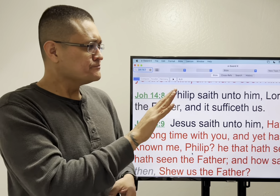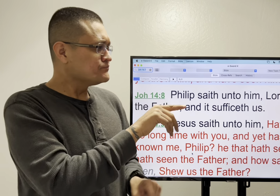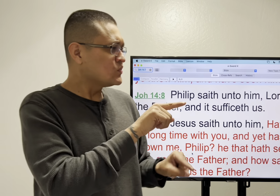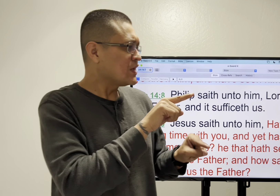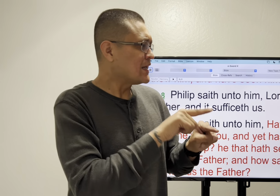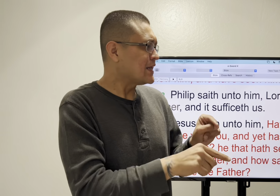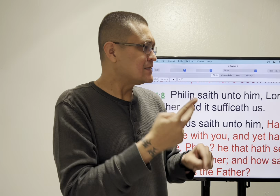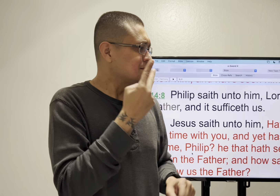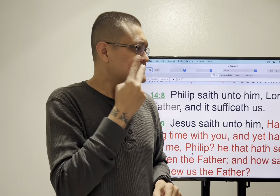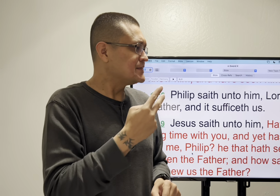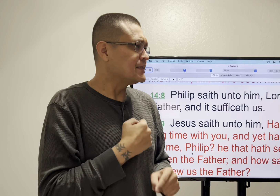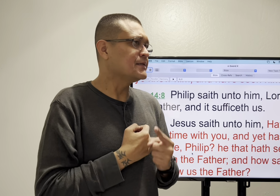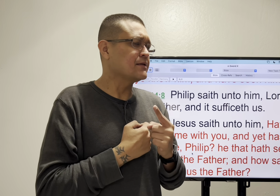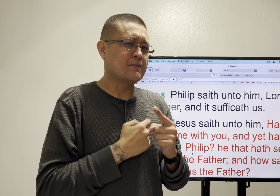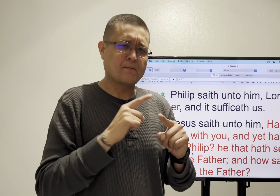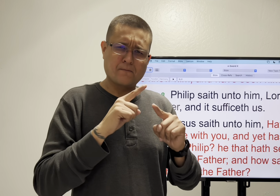And Jesus said unto him,